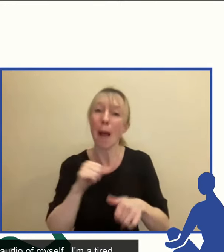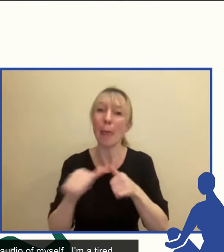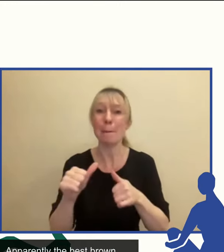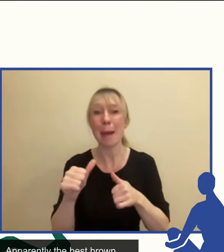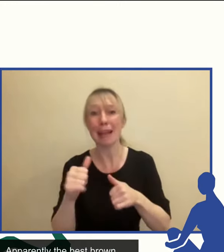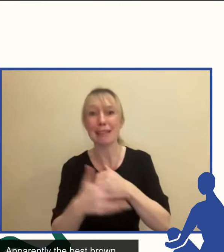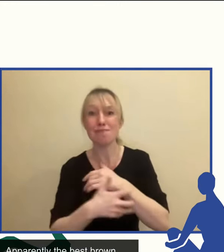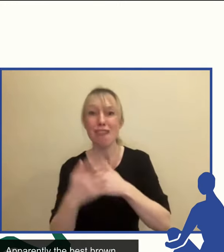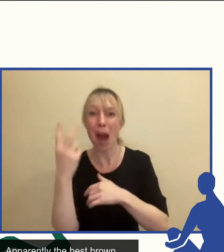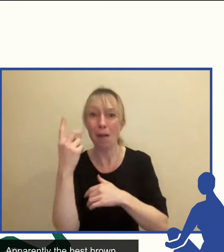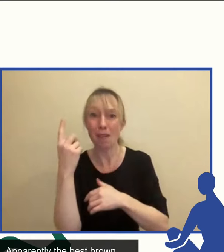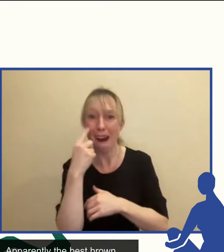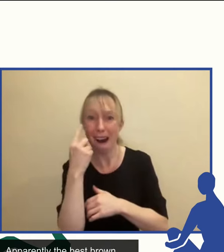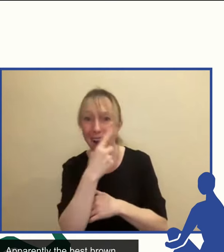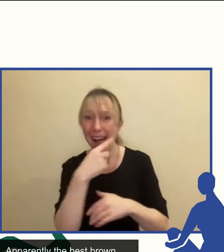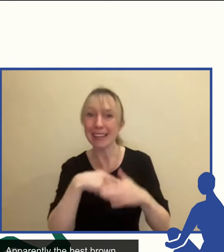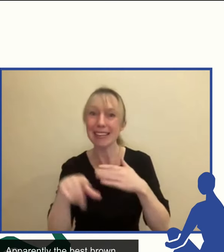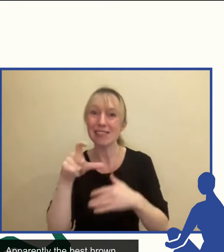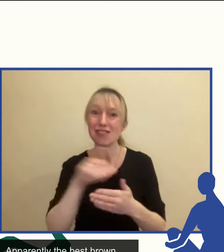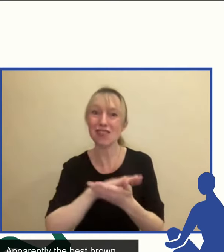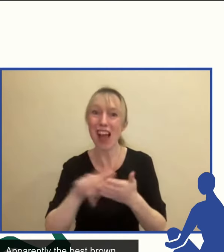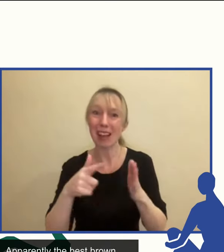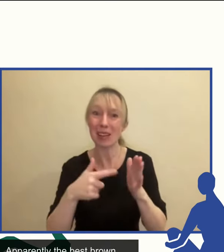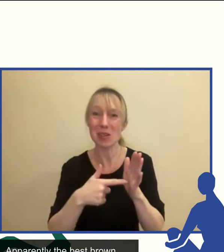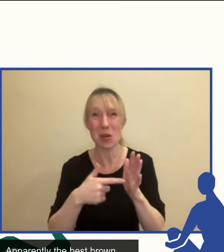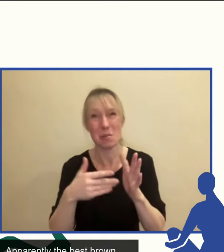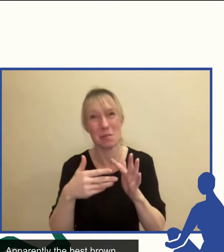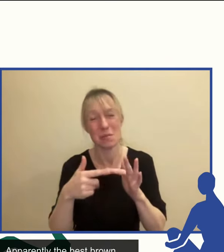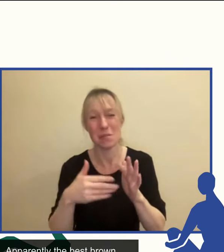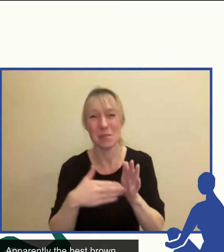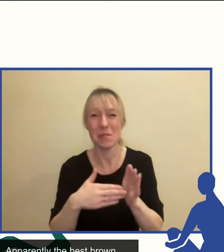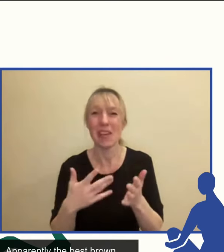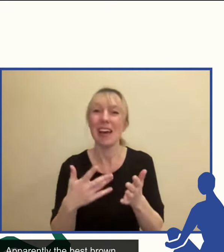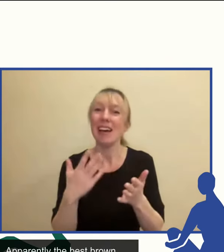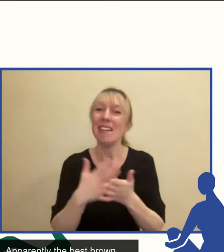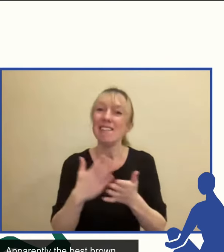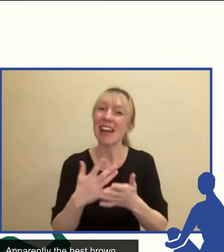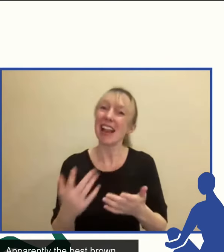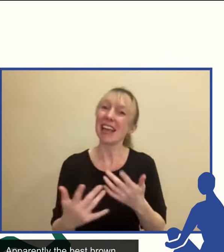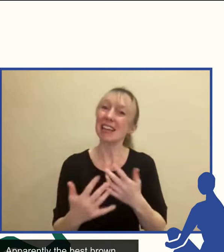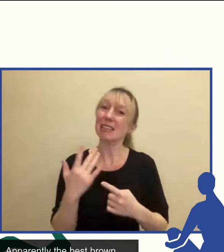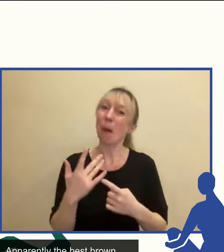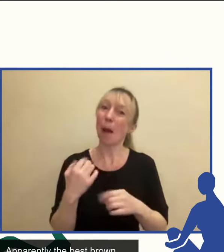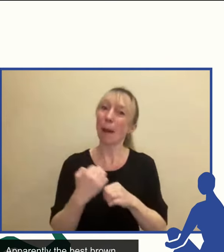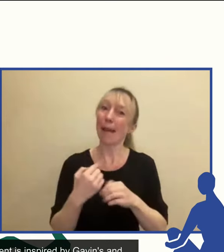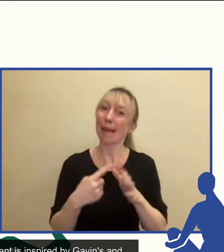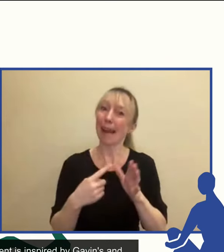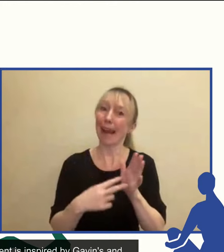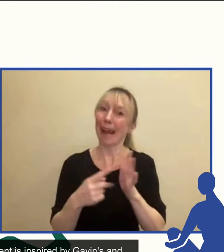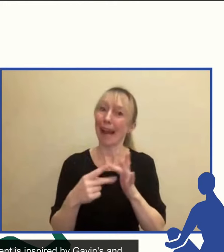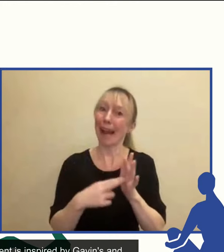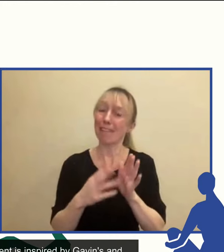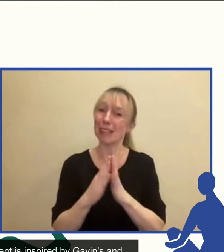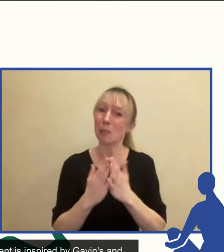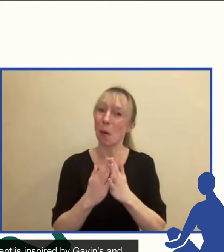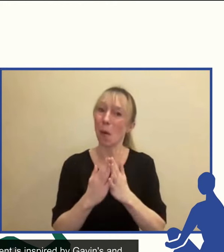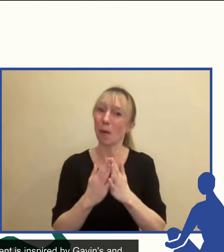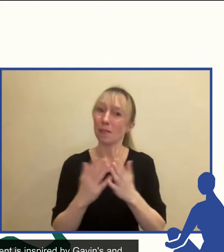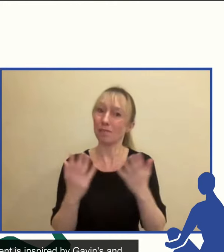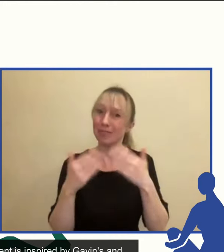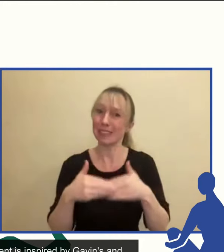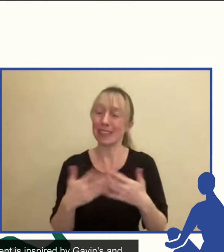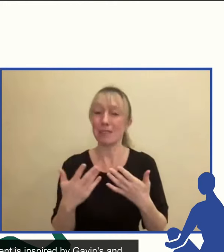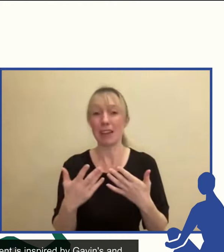is inspired by Gavin's, in my view, really extraordinary and important new book, Recovery, The Lost Art of